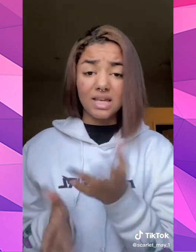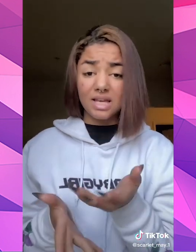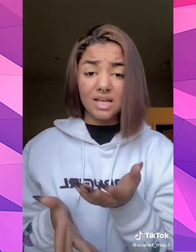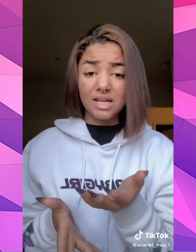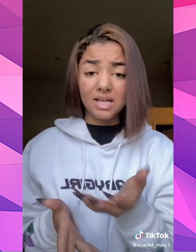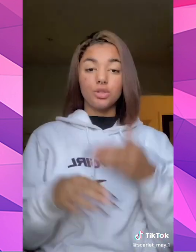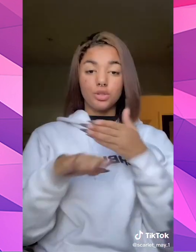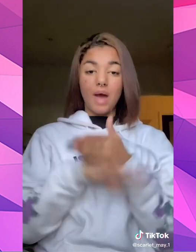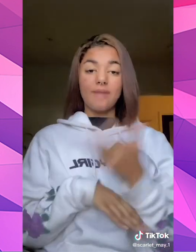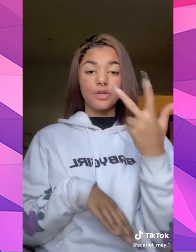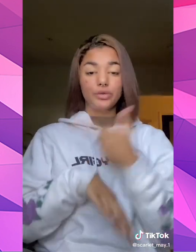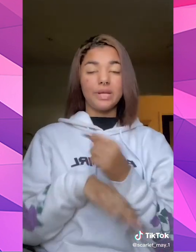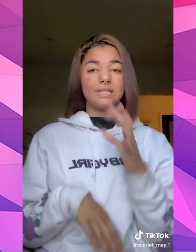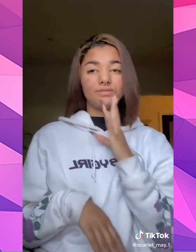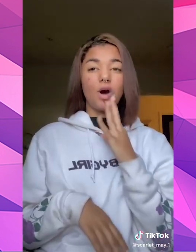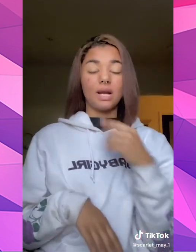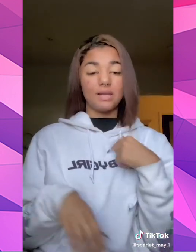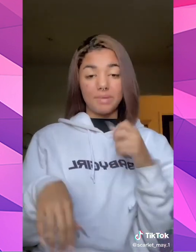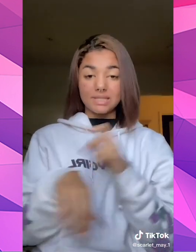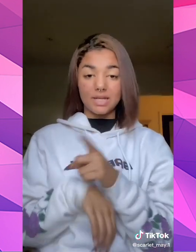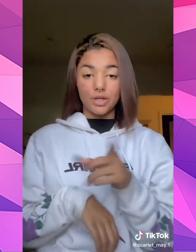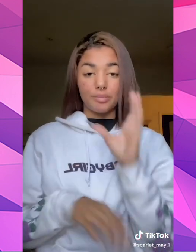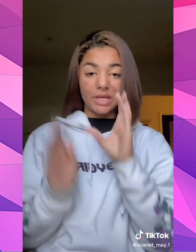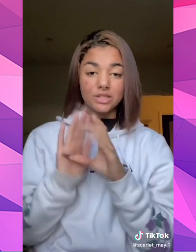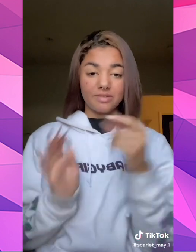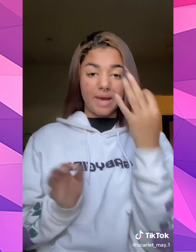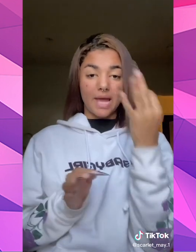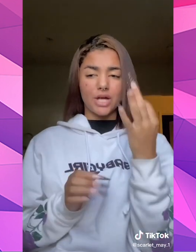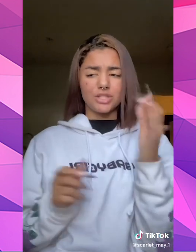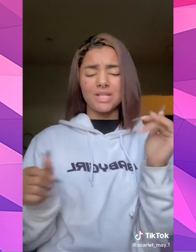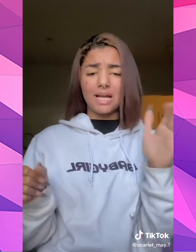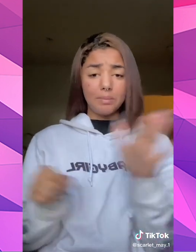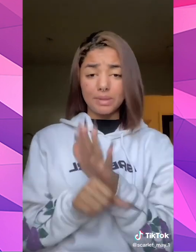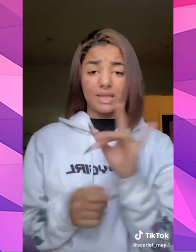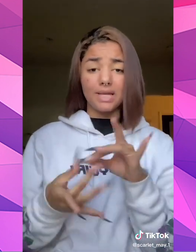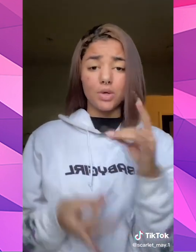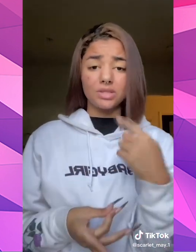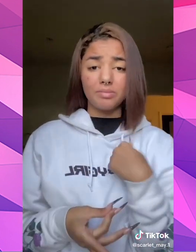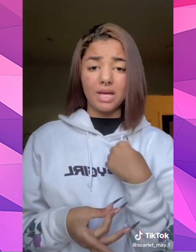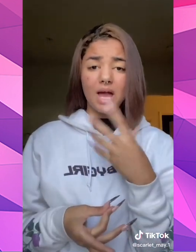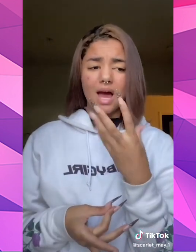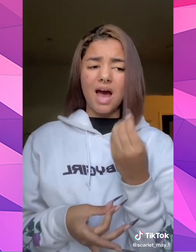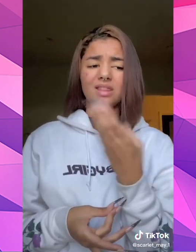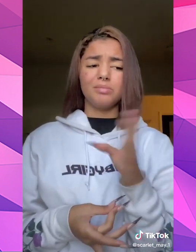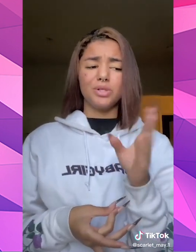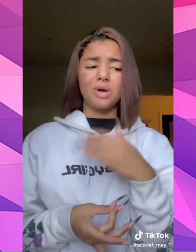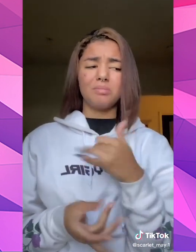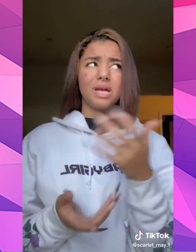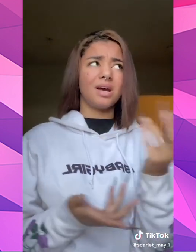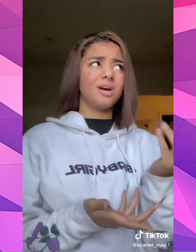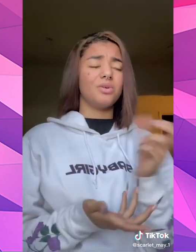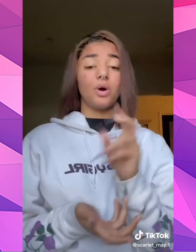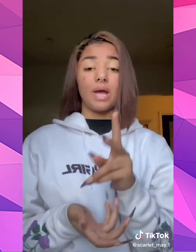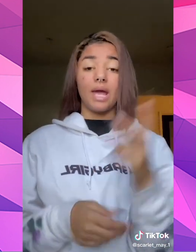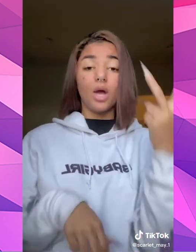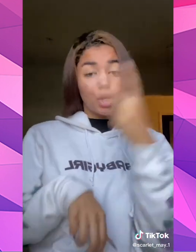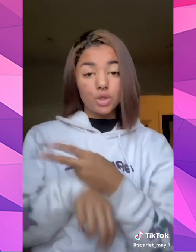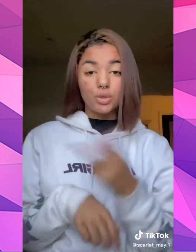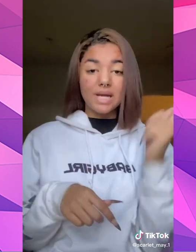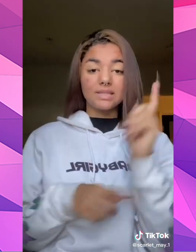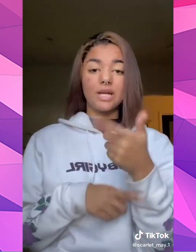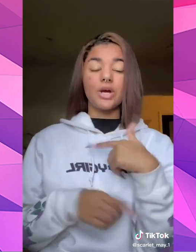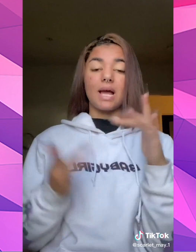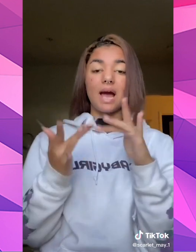heard nothing So after three days of talking to me Sending her pictures of my hair She like completely ghosted me Out of the blue I'm like, oh, okay